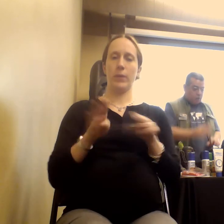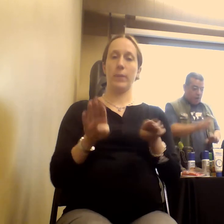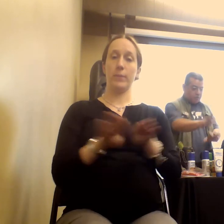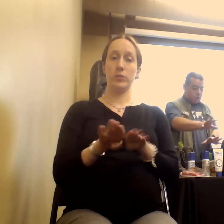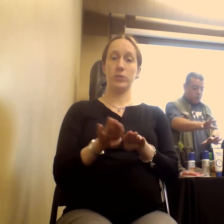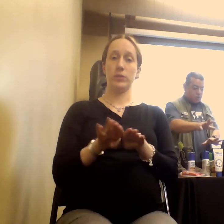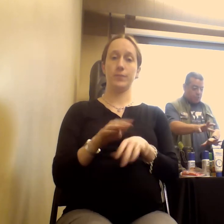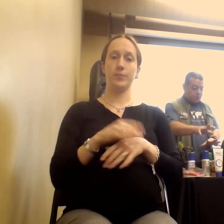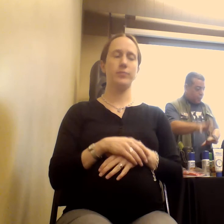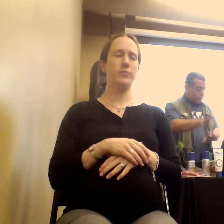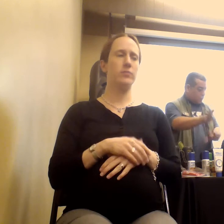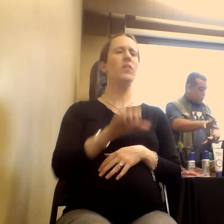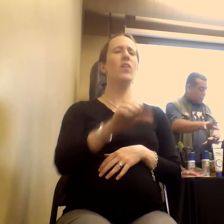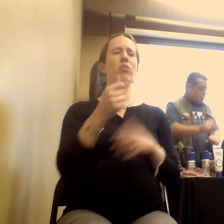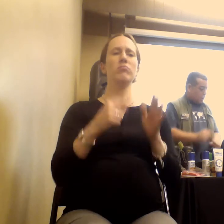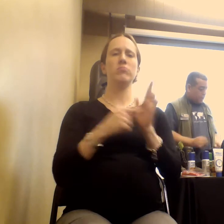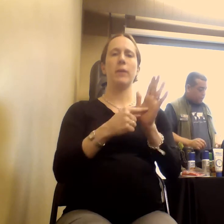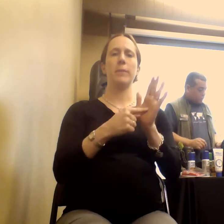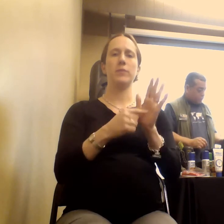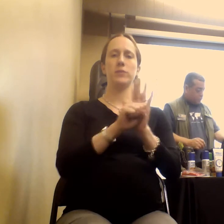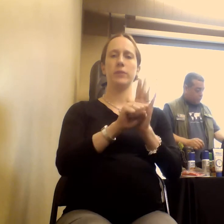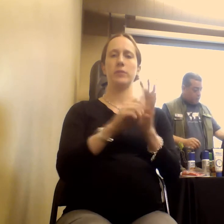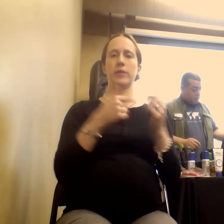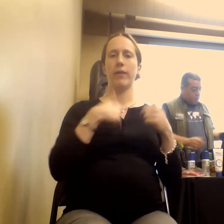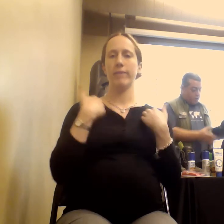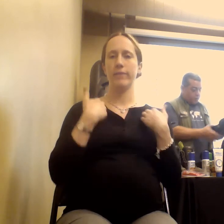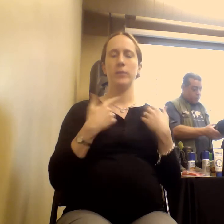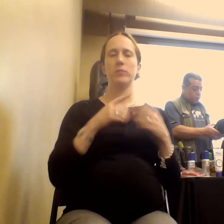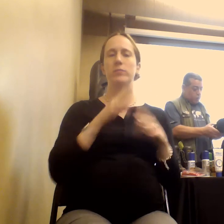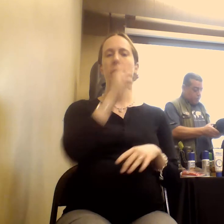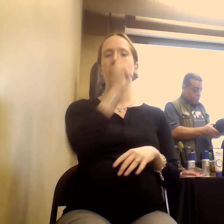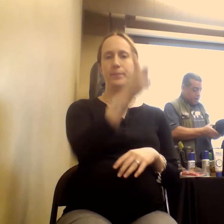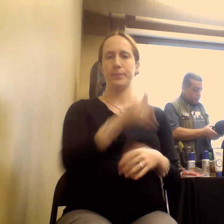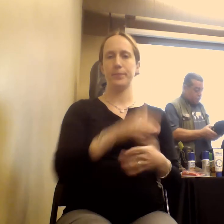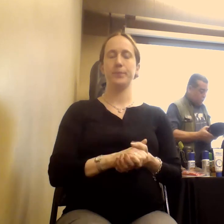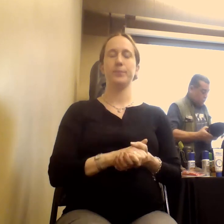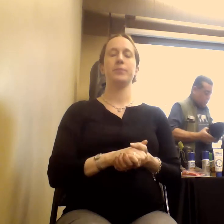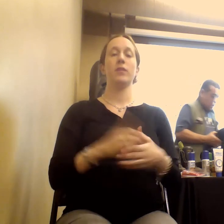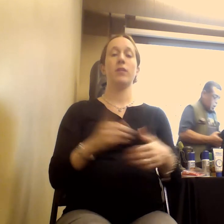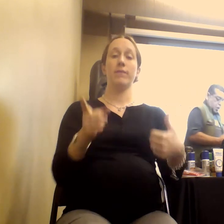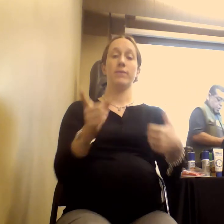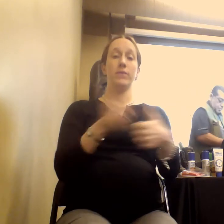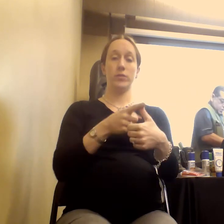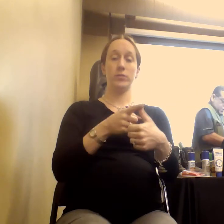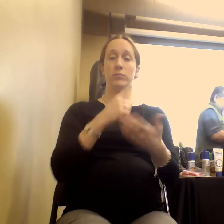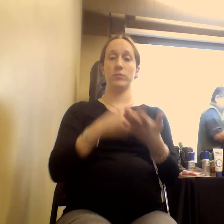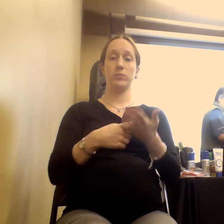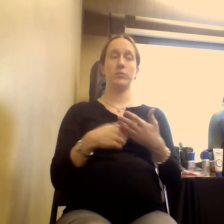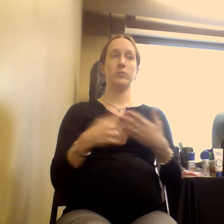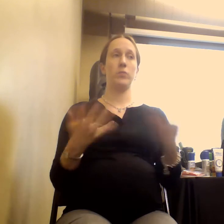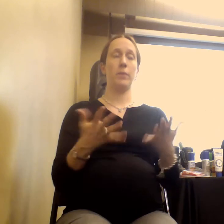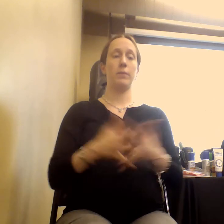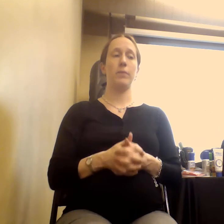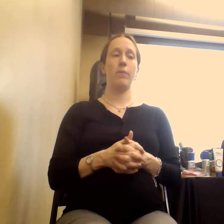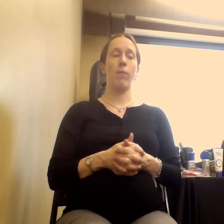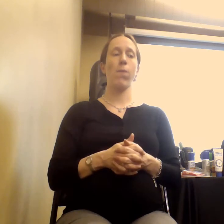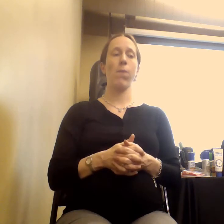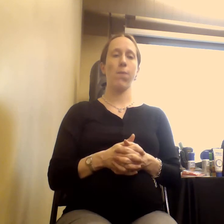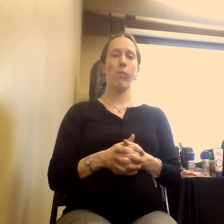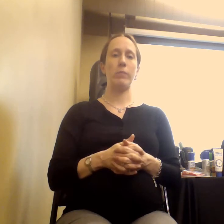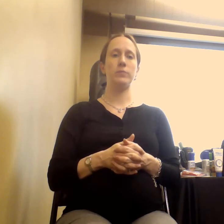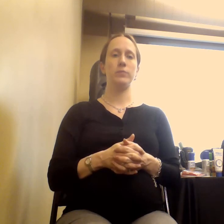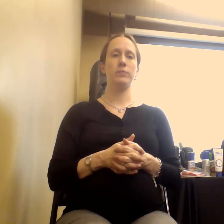I do have some other samples up here, but we're going to talk about those in a minute. First one I'm going to point out to you, this Vast boot here.